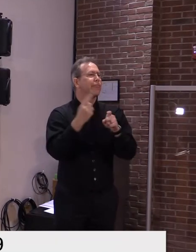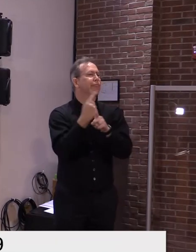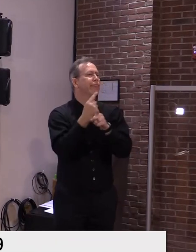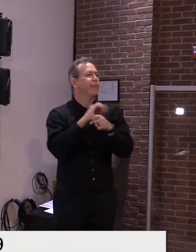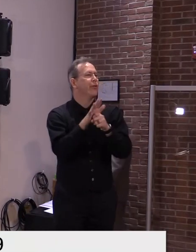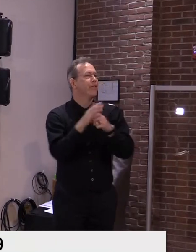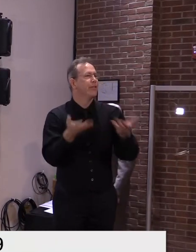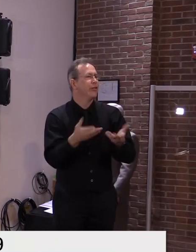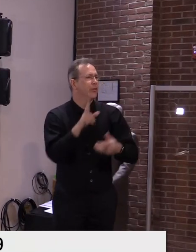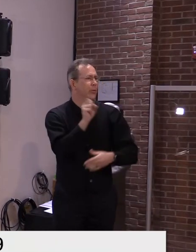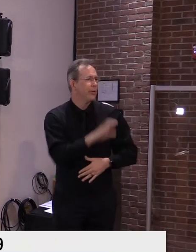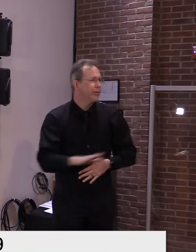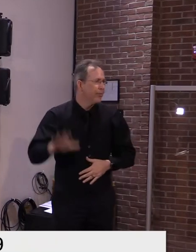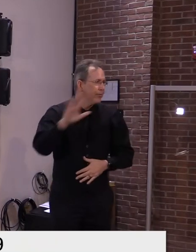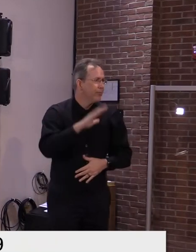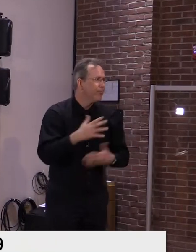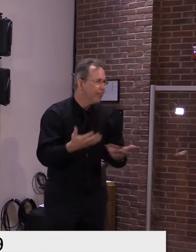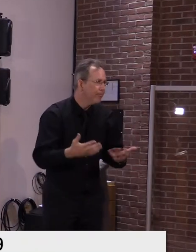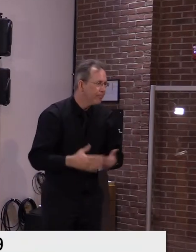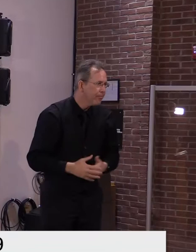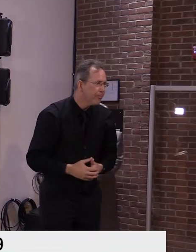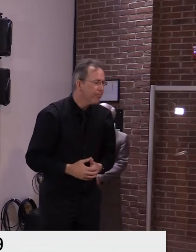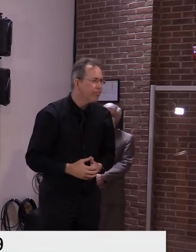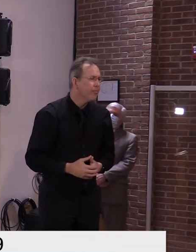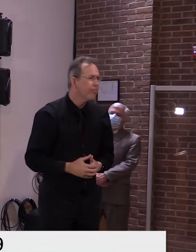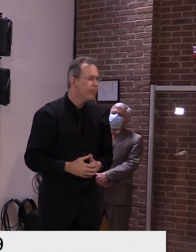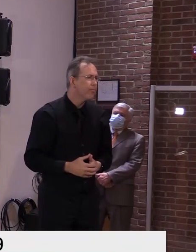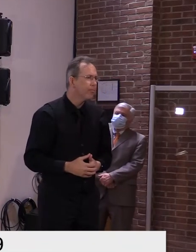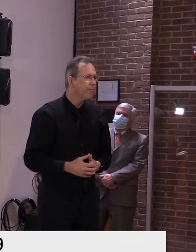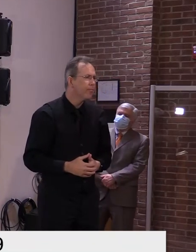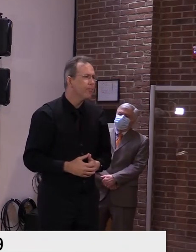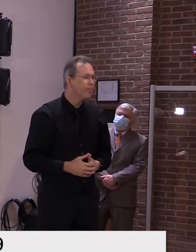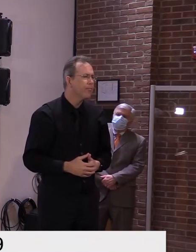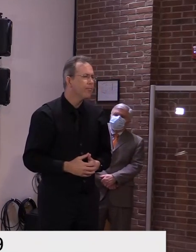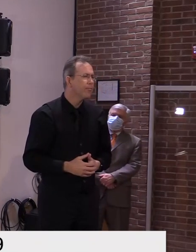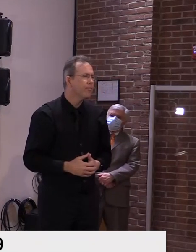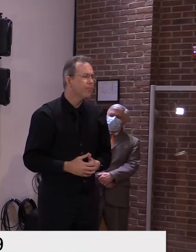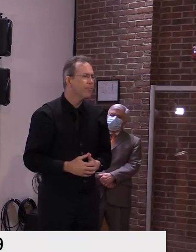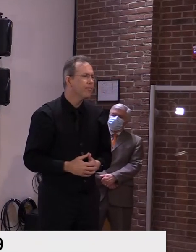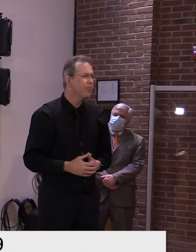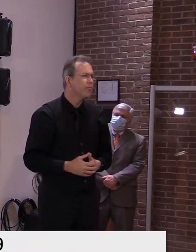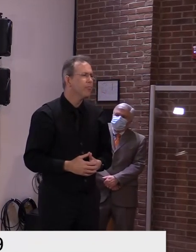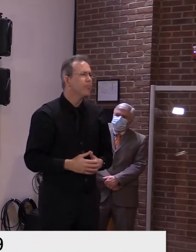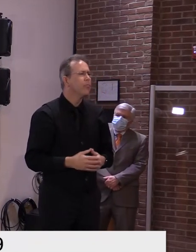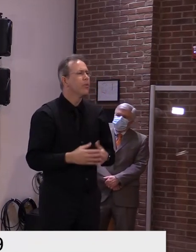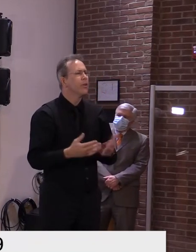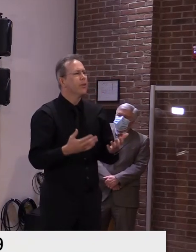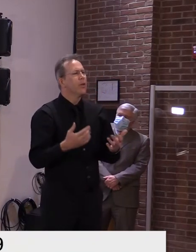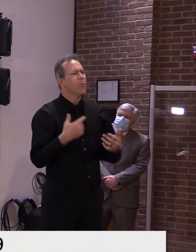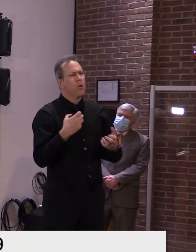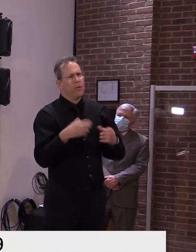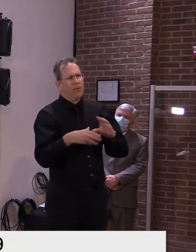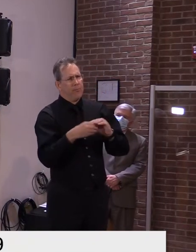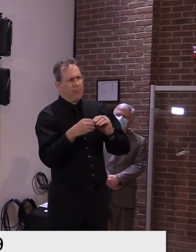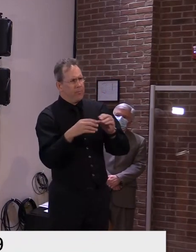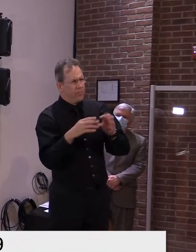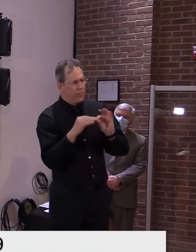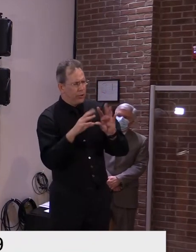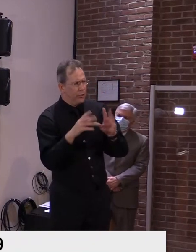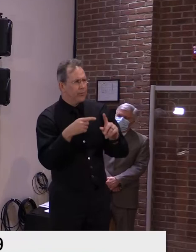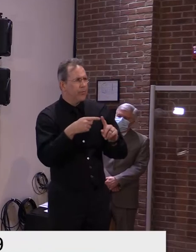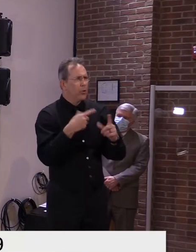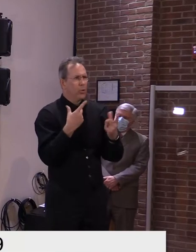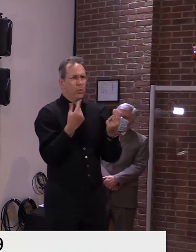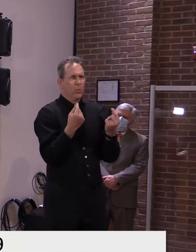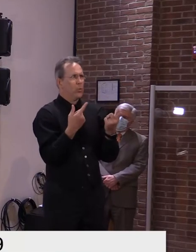day arrives, if you will. That was the first part of your question. The other part is what can we do? And I've really